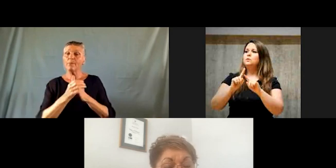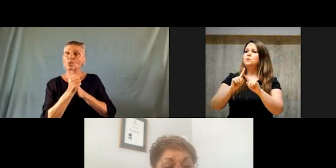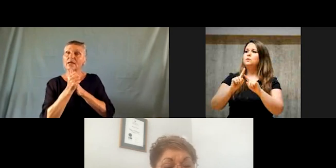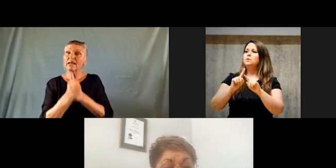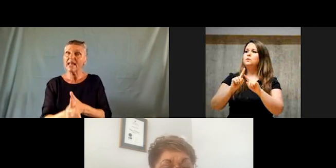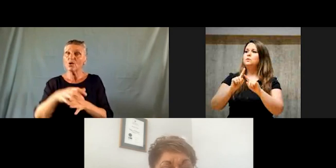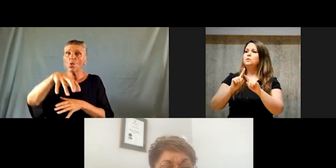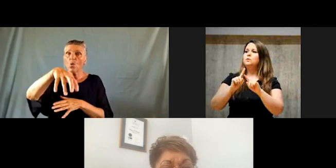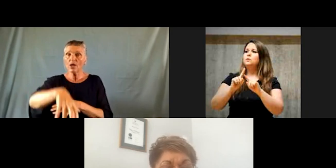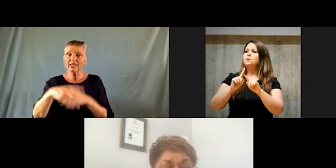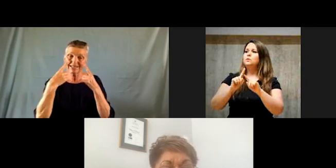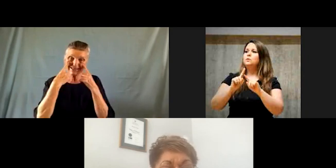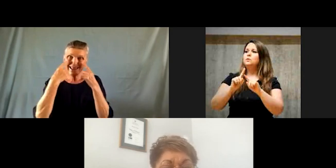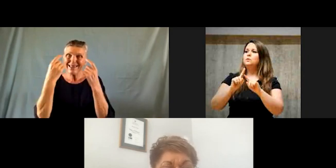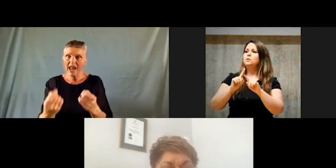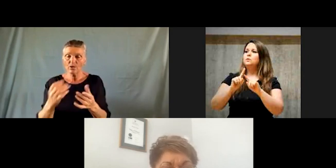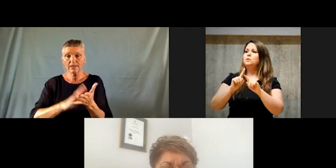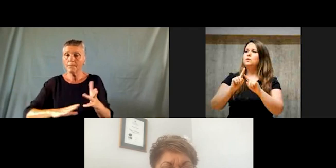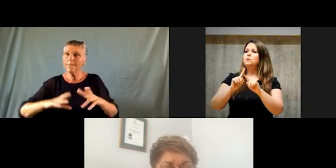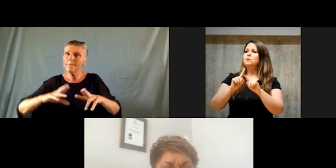parents, people who